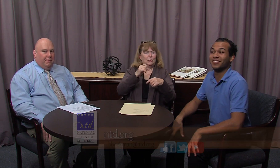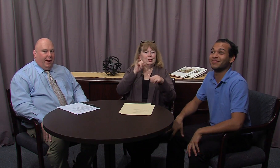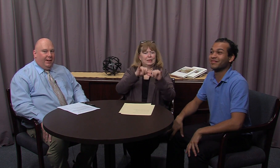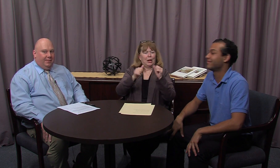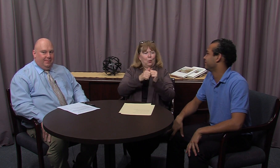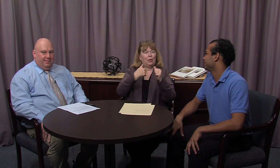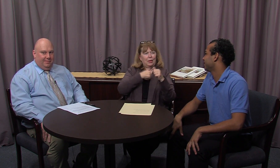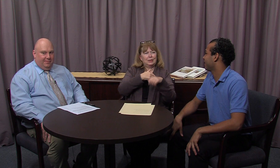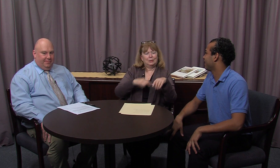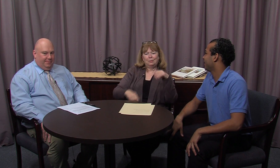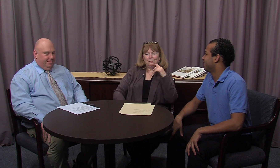back.